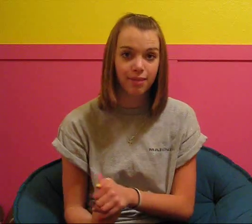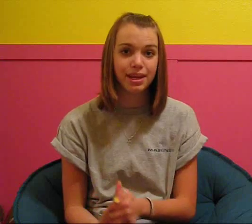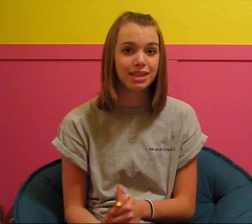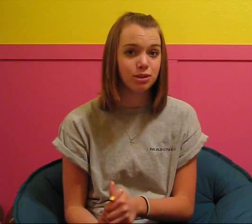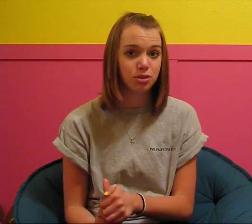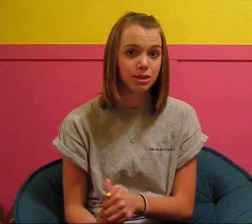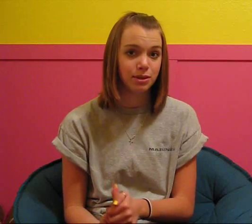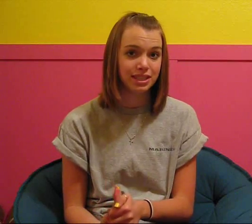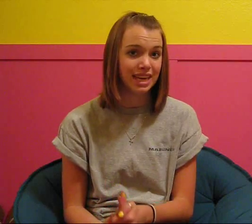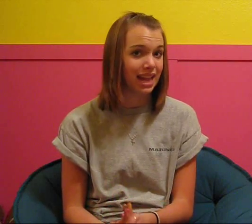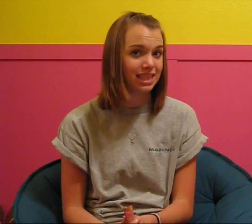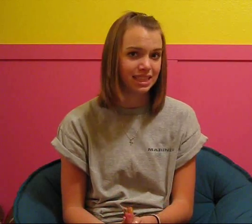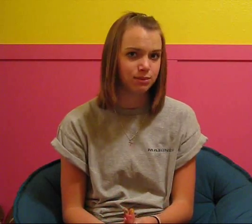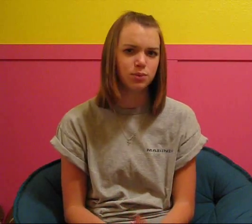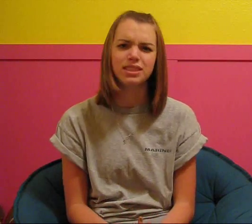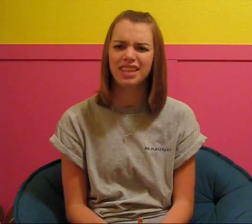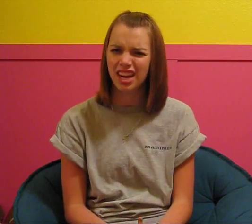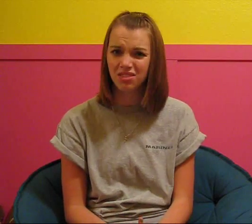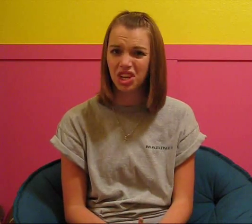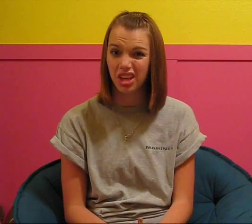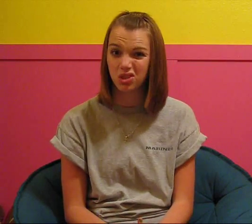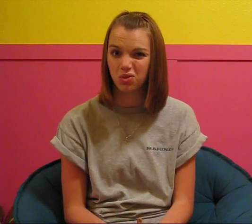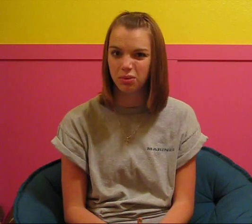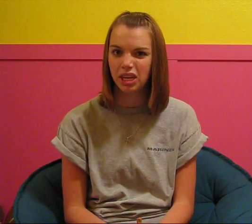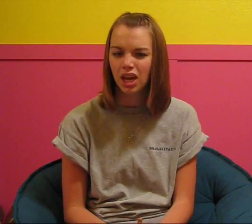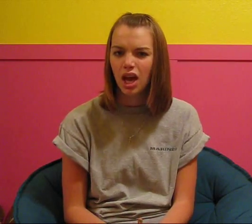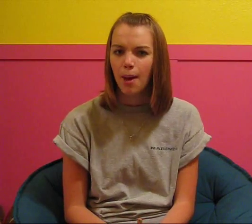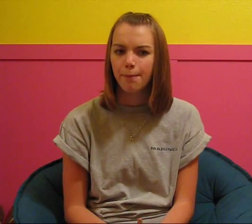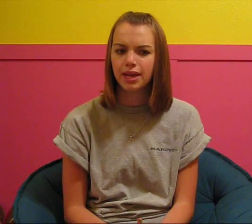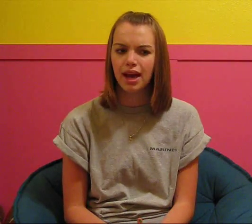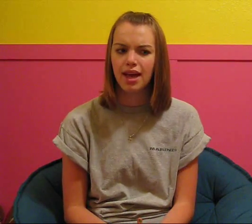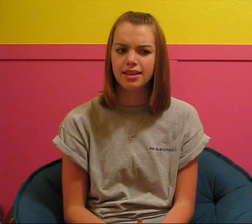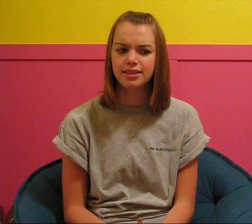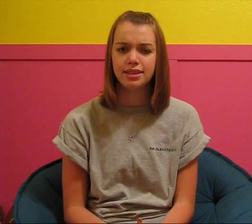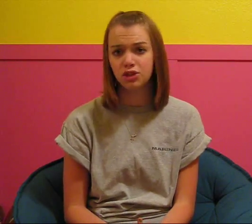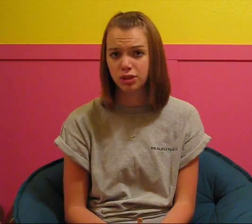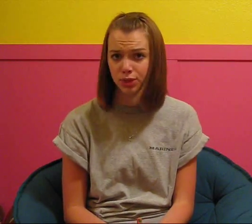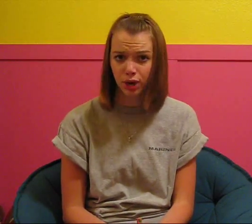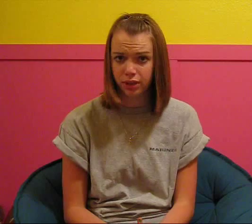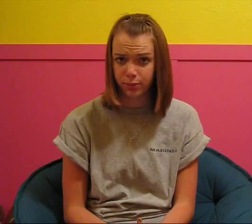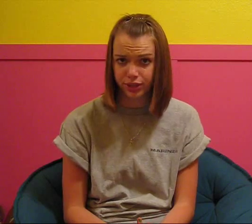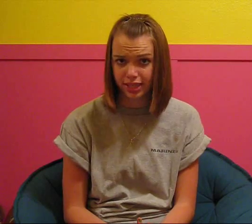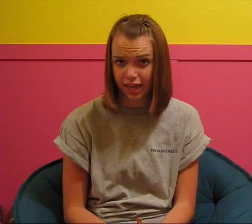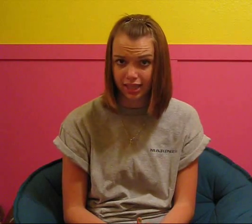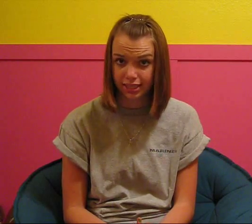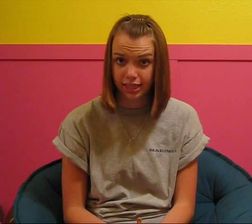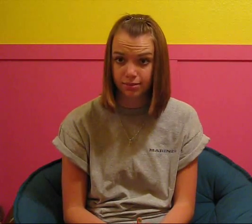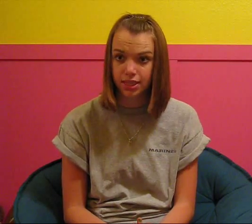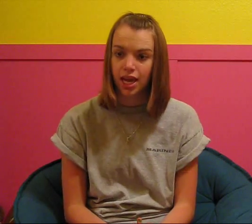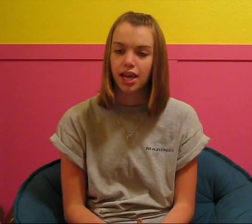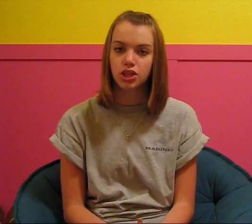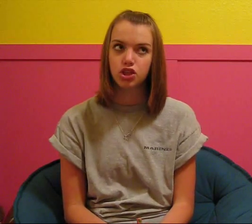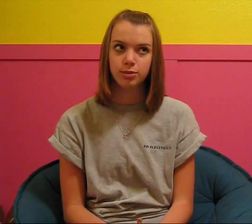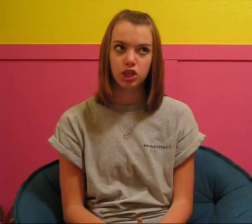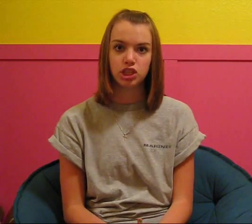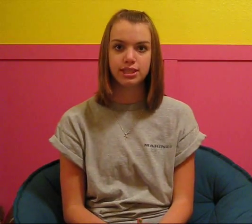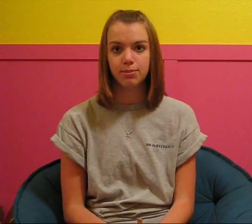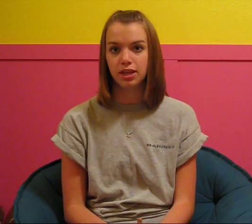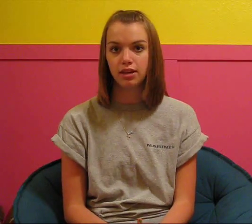line because my dreams are bursting at the seams was kind of a challenge for me. Because his dreams aren't really bursting at the seams. His dreams are just simply